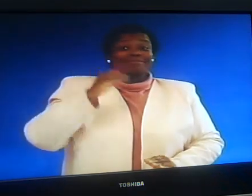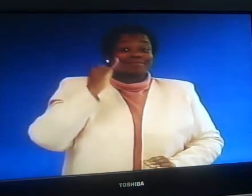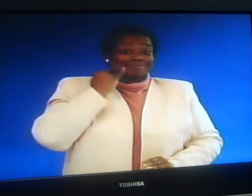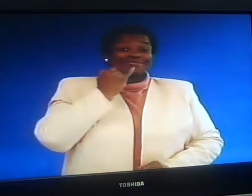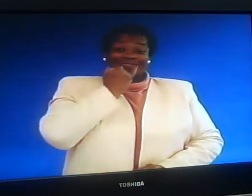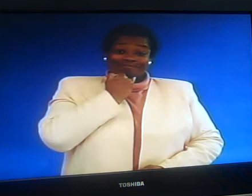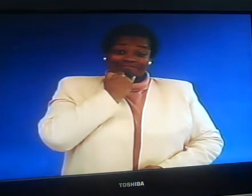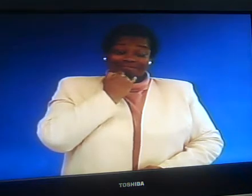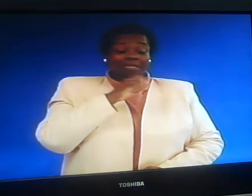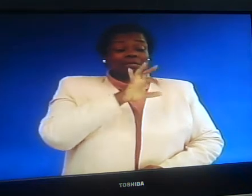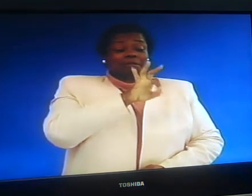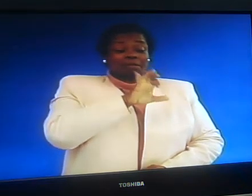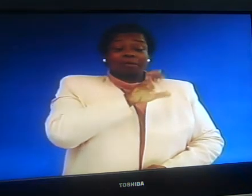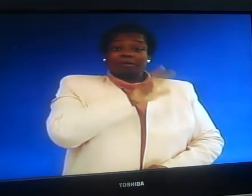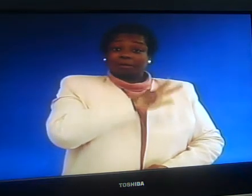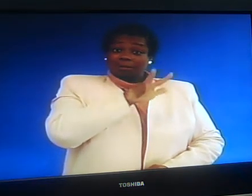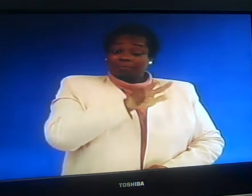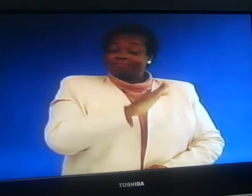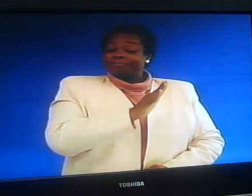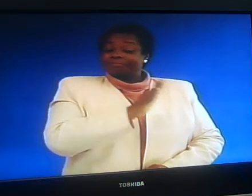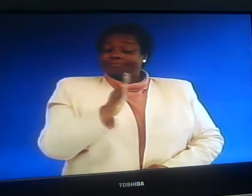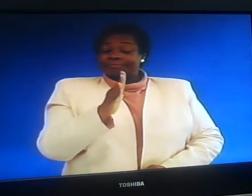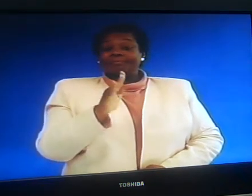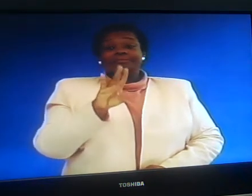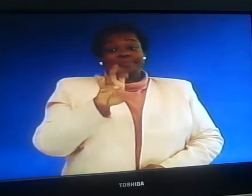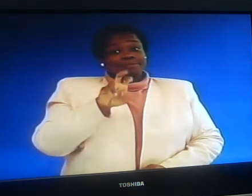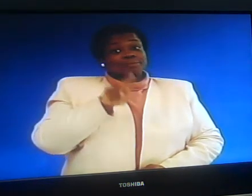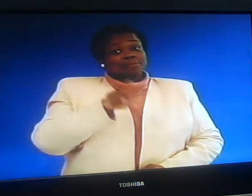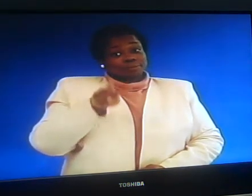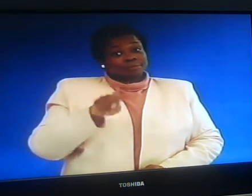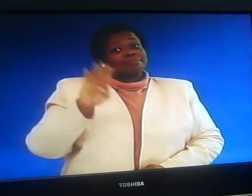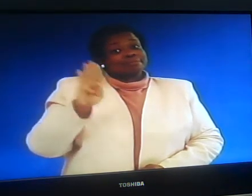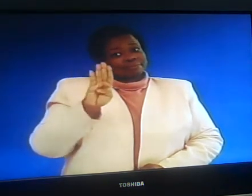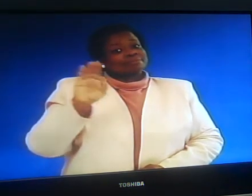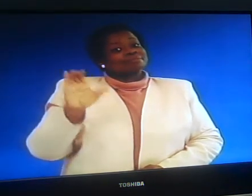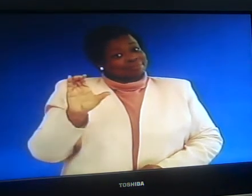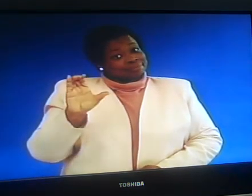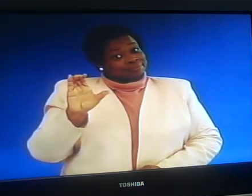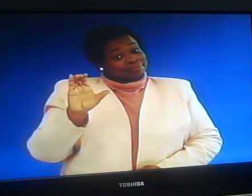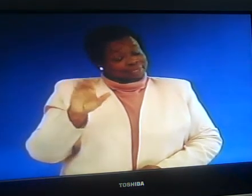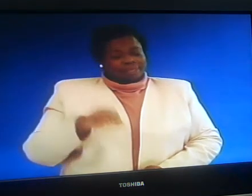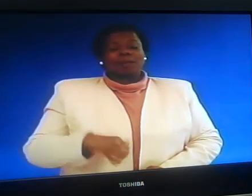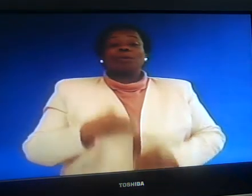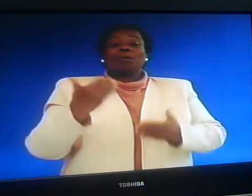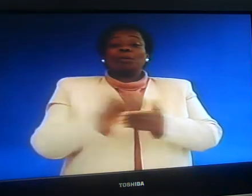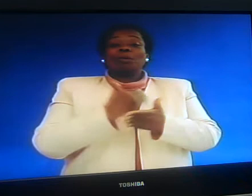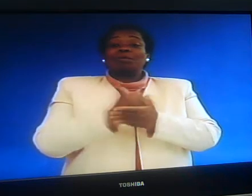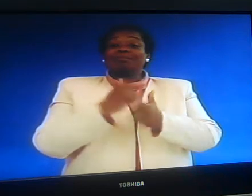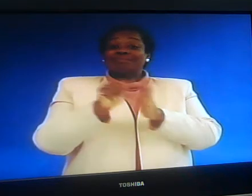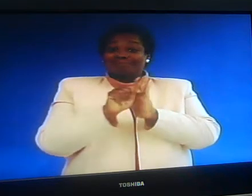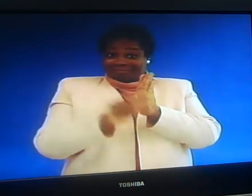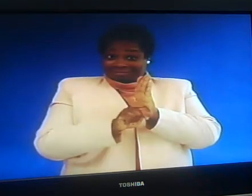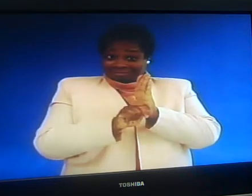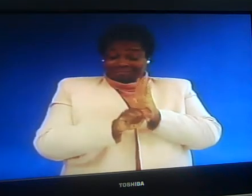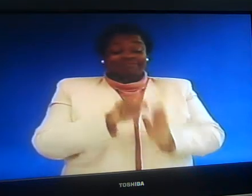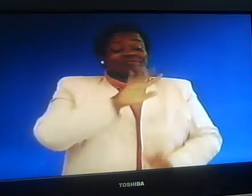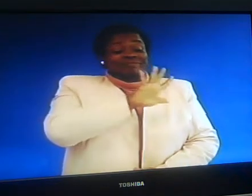the Old Testament, New Testament, from 54 to 80 AD, that's the